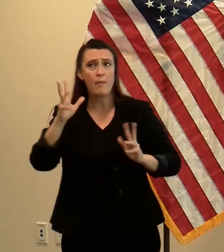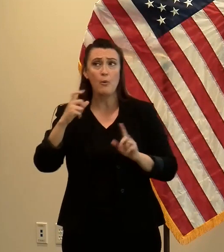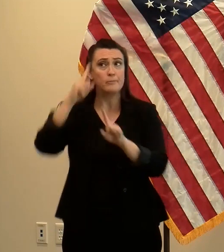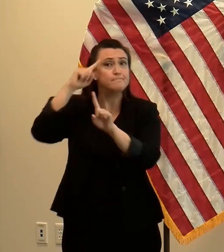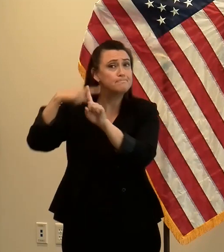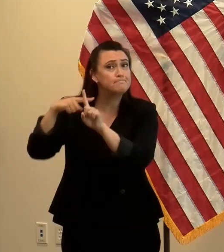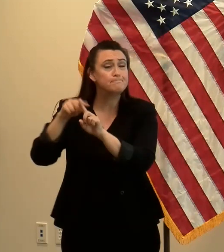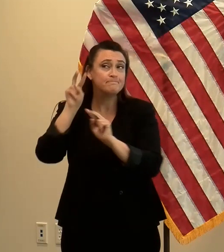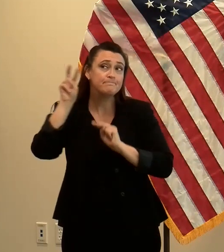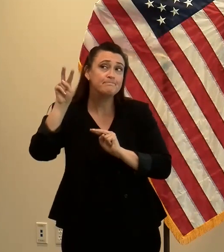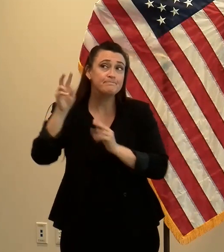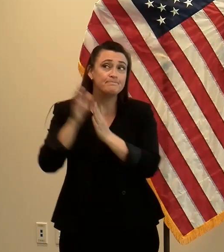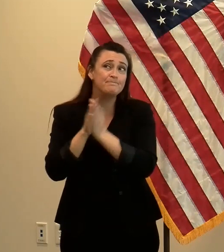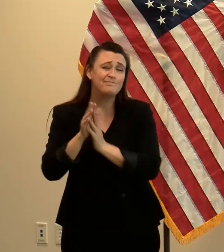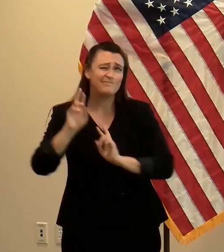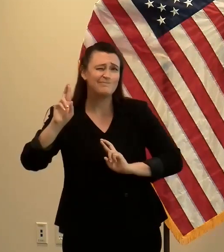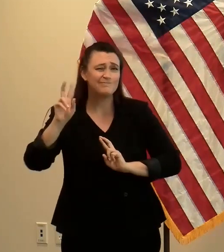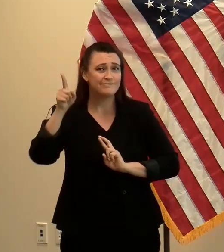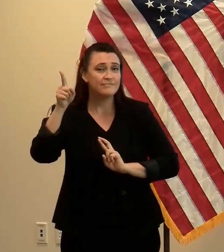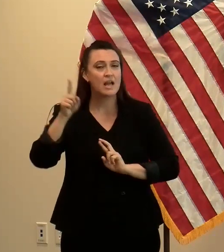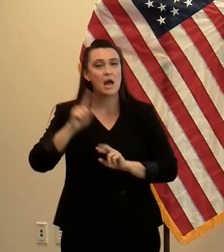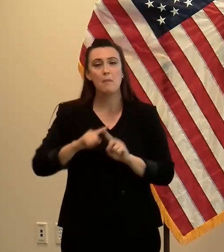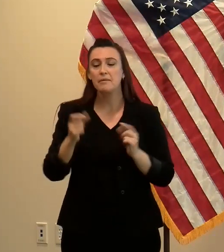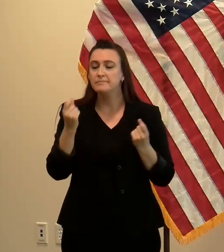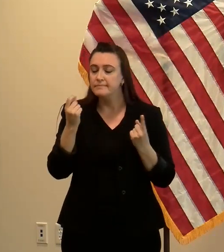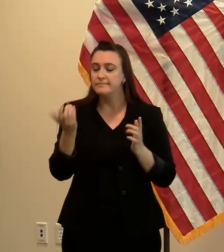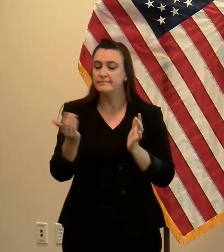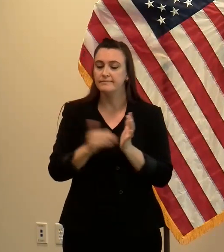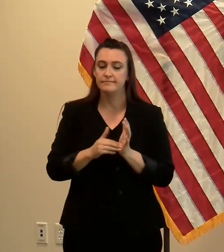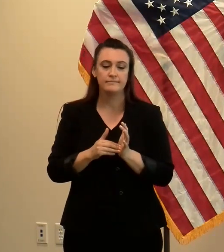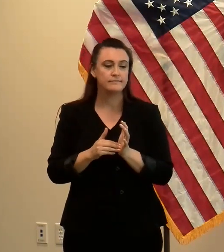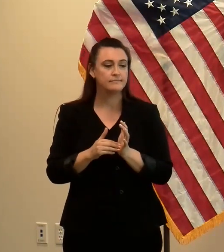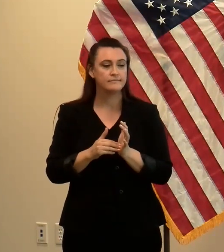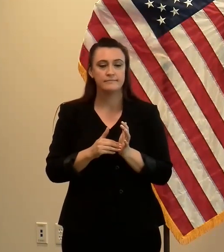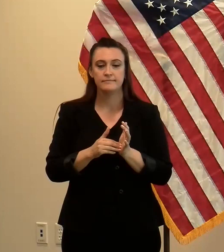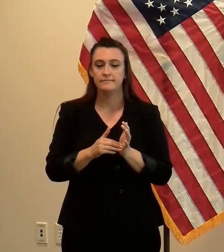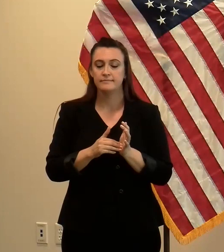aspirational on this, but just as I made every